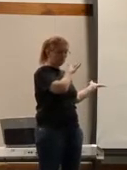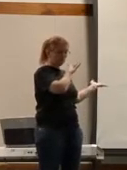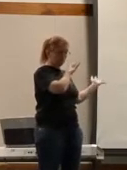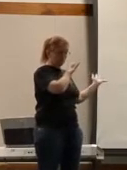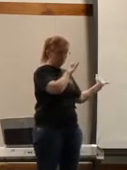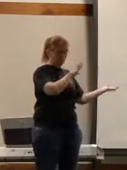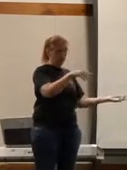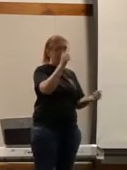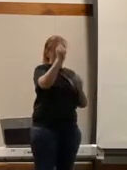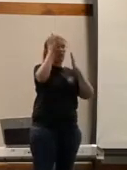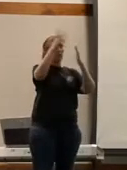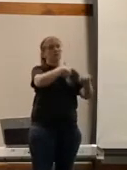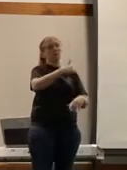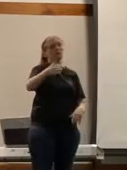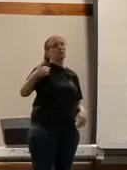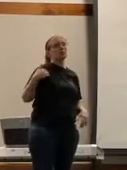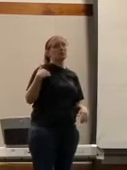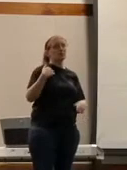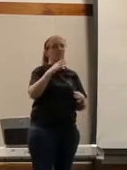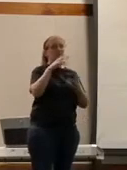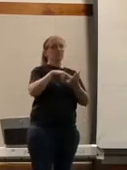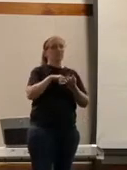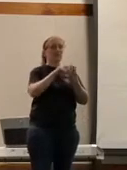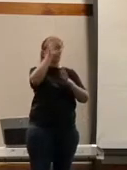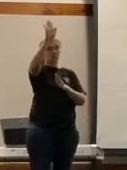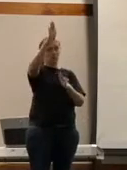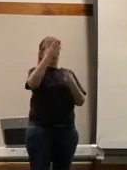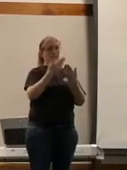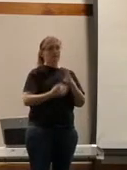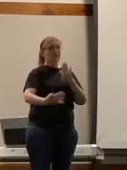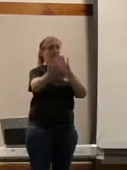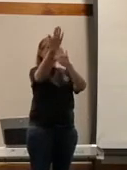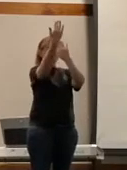Father, that we would be standing in your presence,